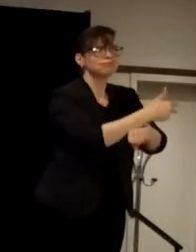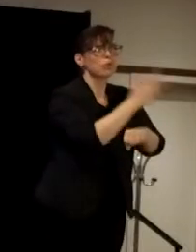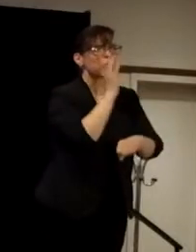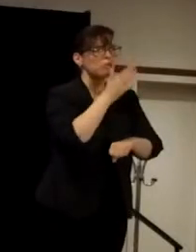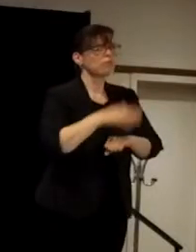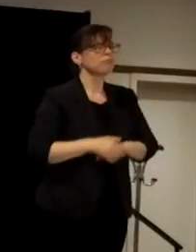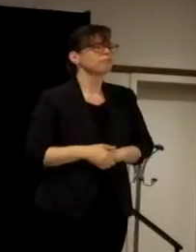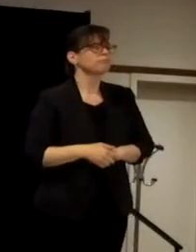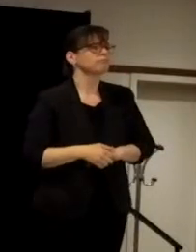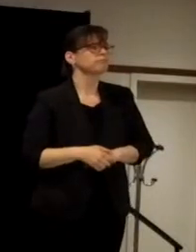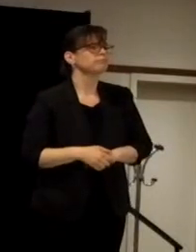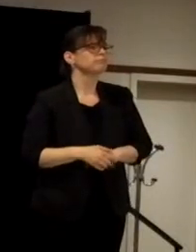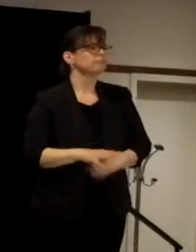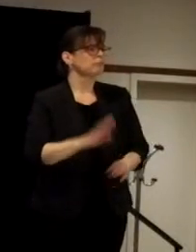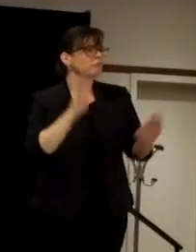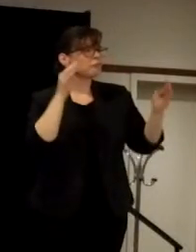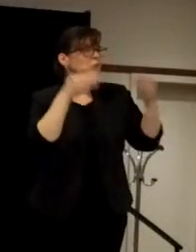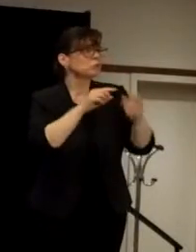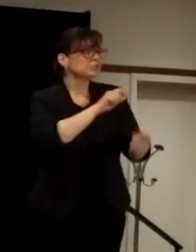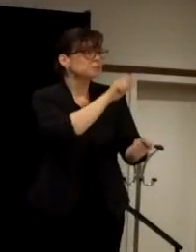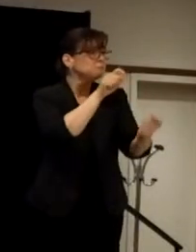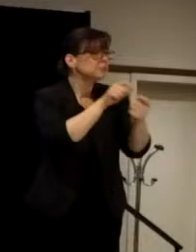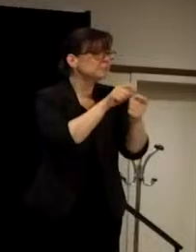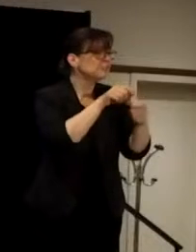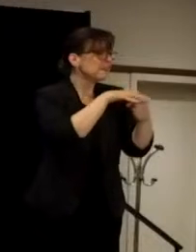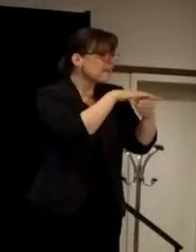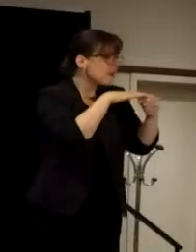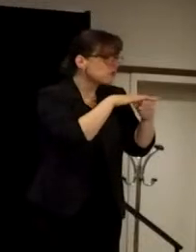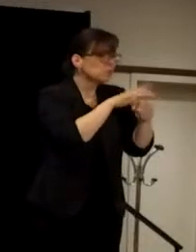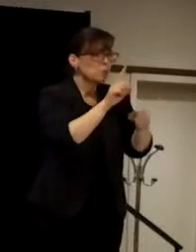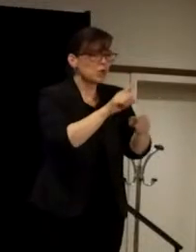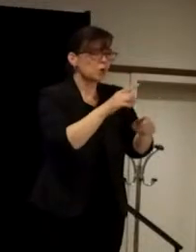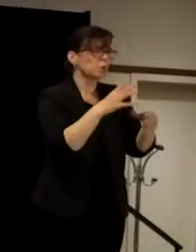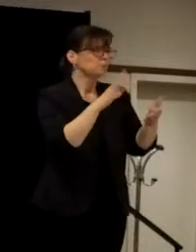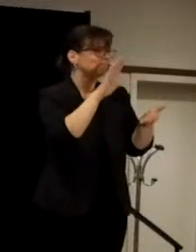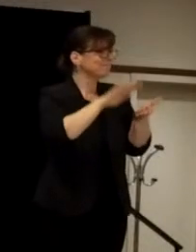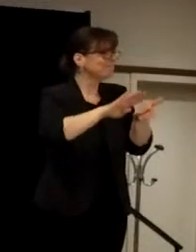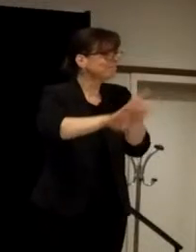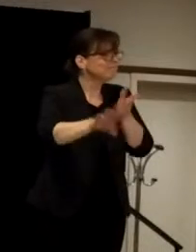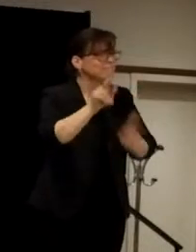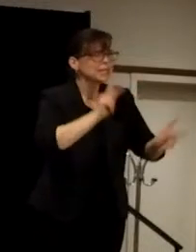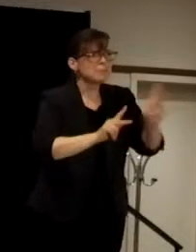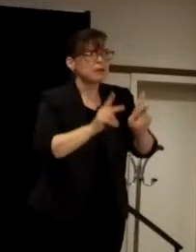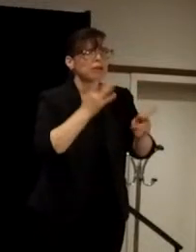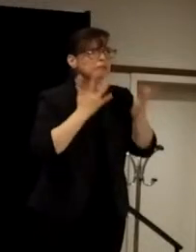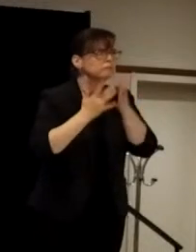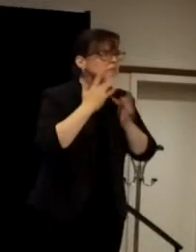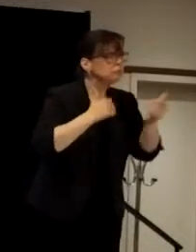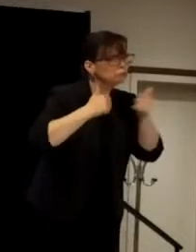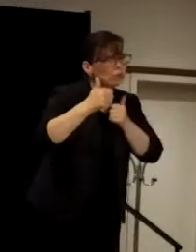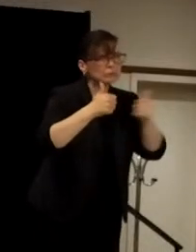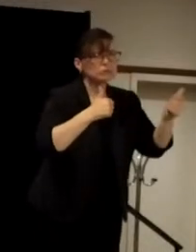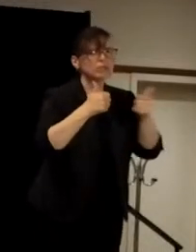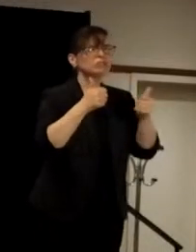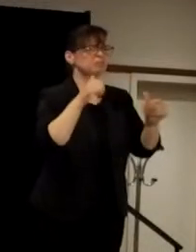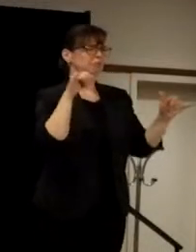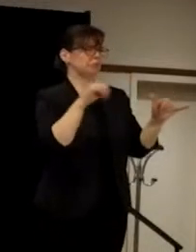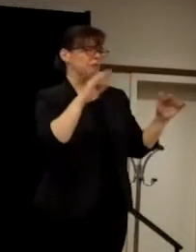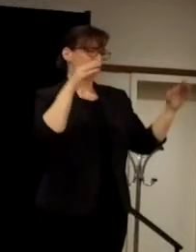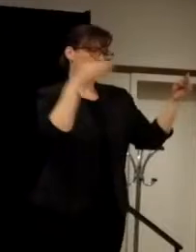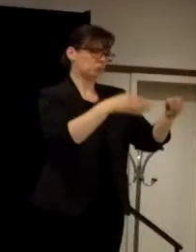targeting various neighborhoods and various groups that have newly become eligible. So when